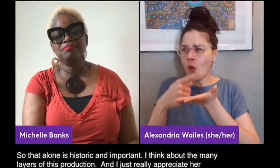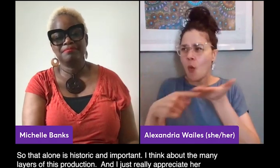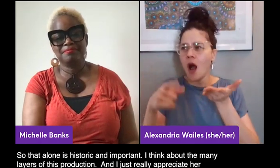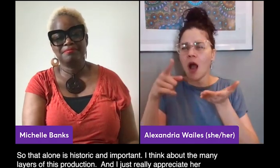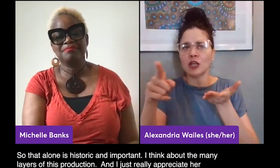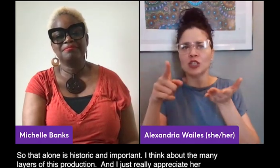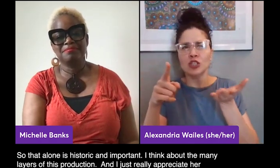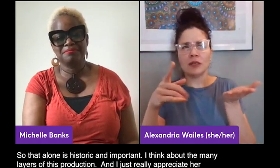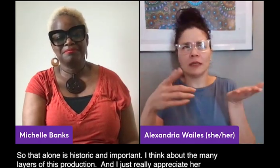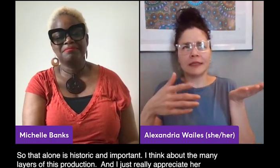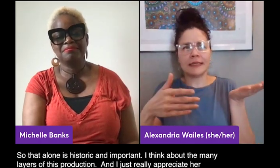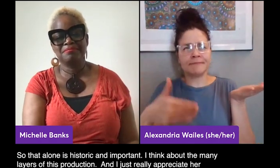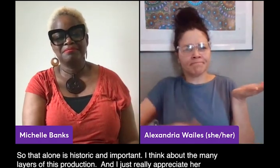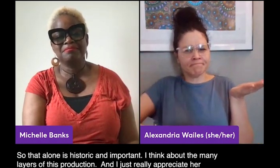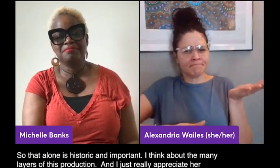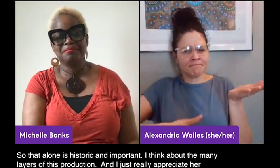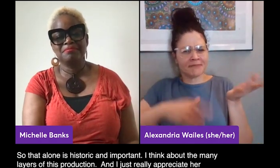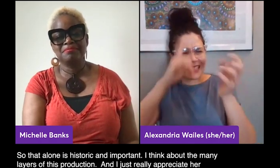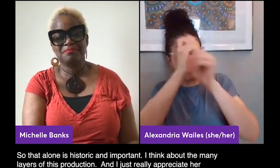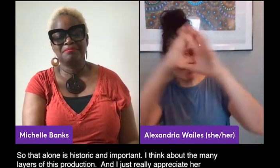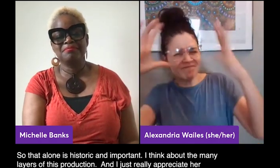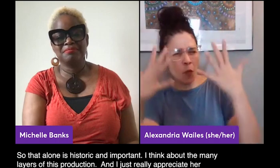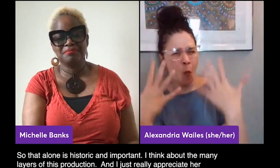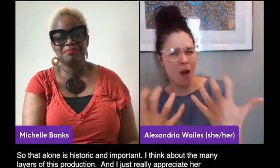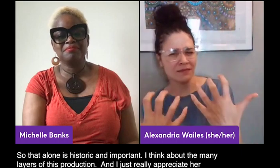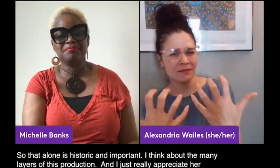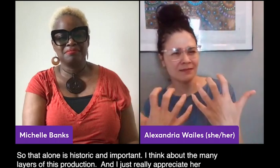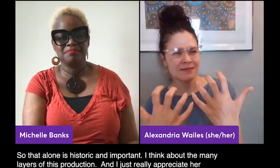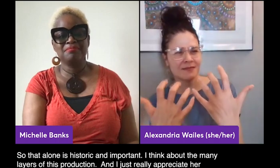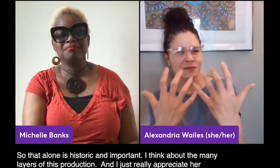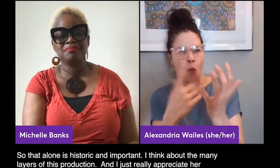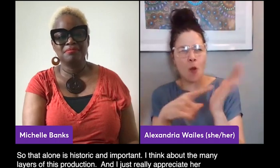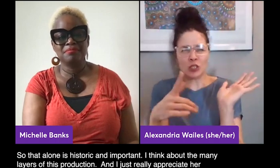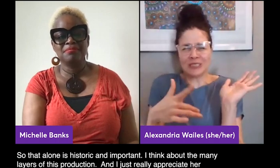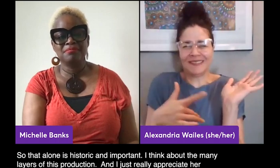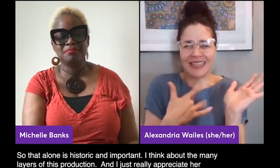what she wants, and what she's feeling.